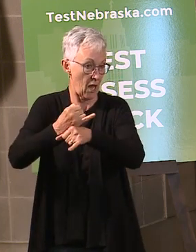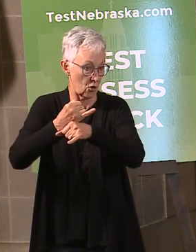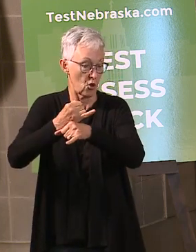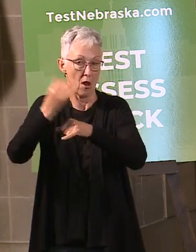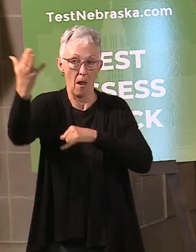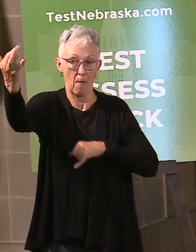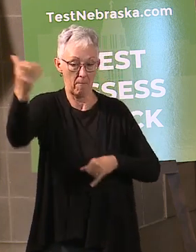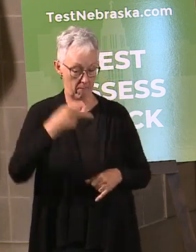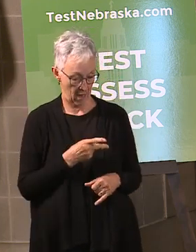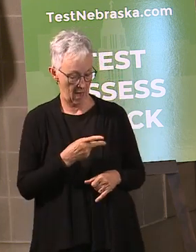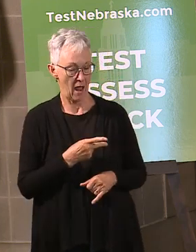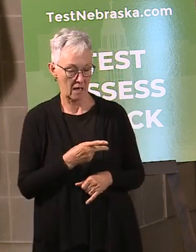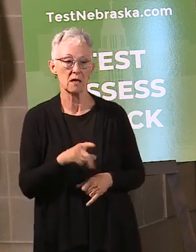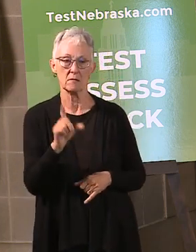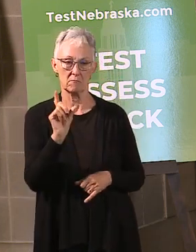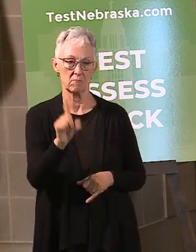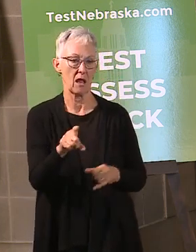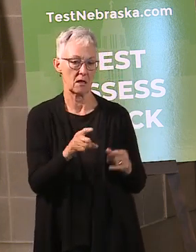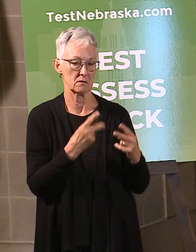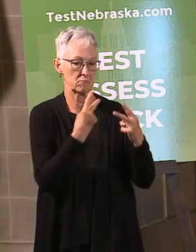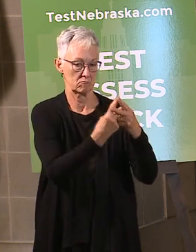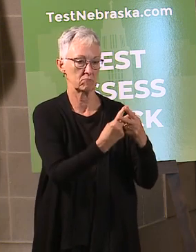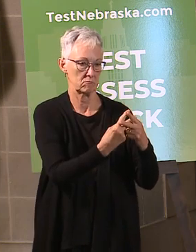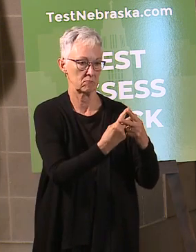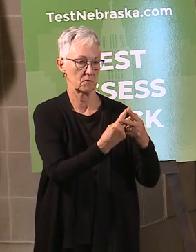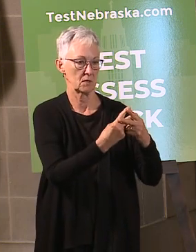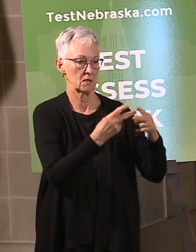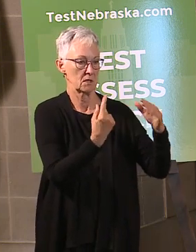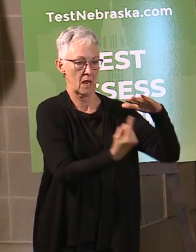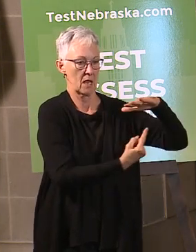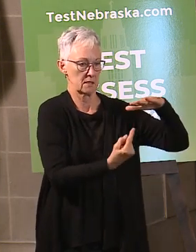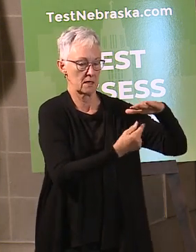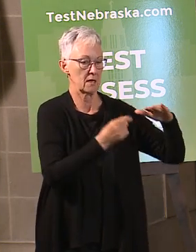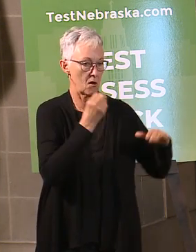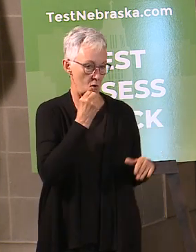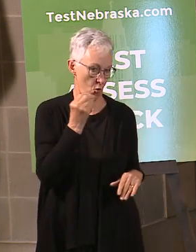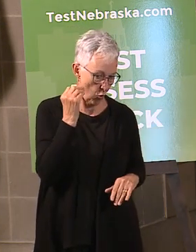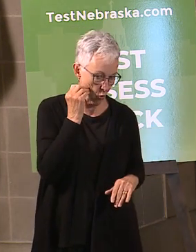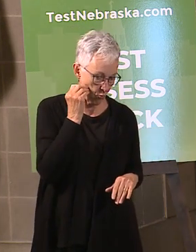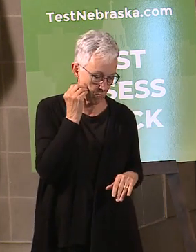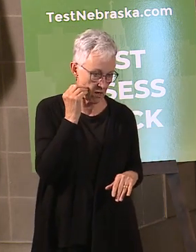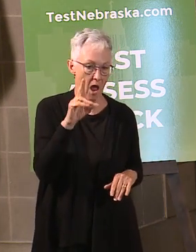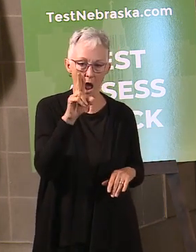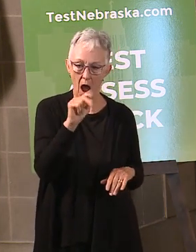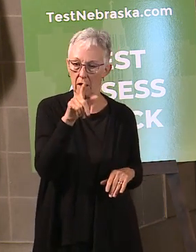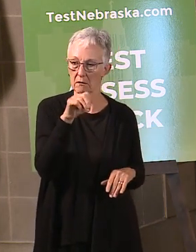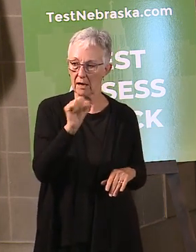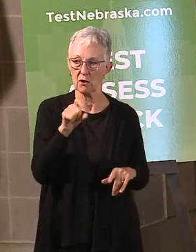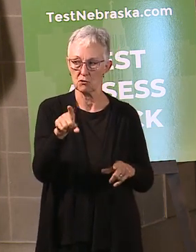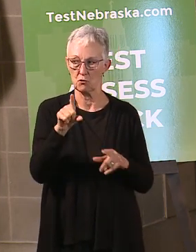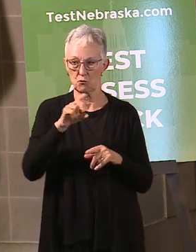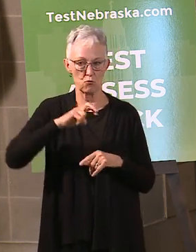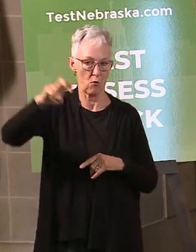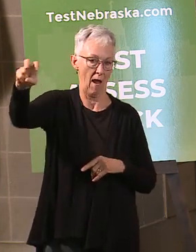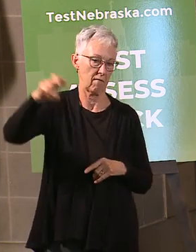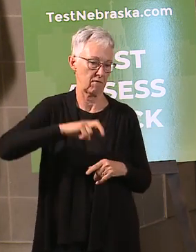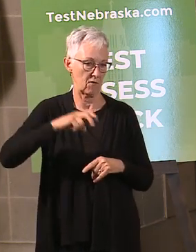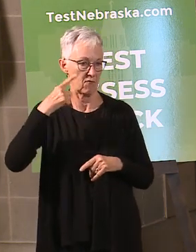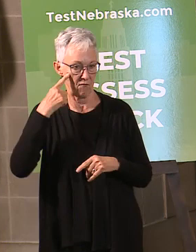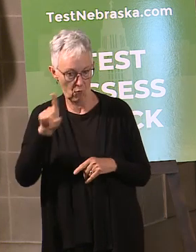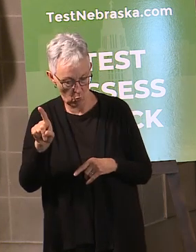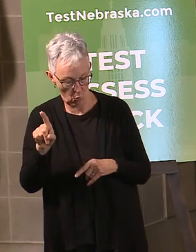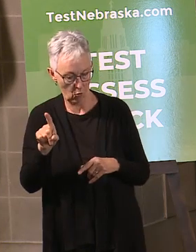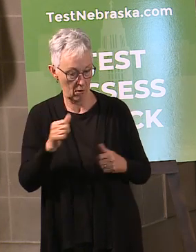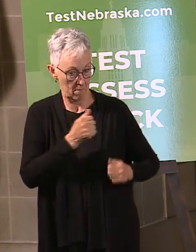if it was a connection to travel for work for a healthcare facility. So with those 2 exceptions, if you're traveling internationally and you come